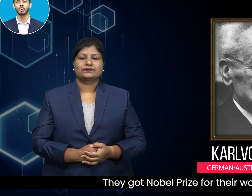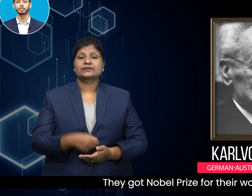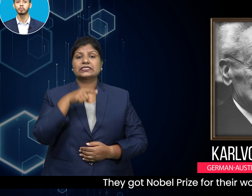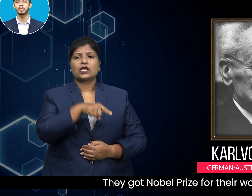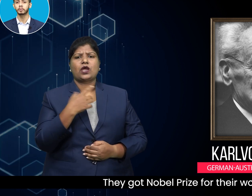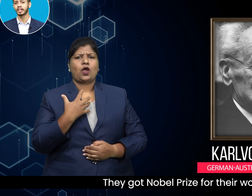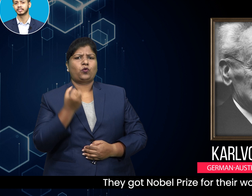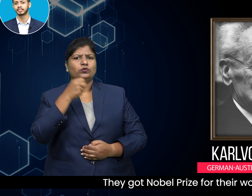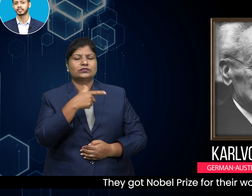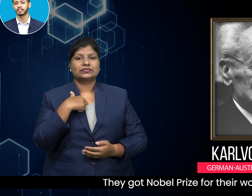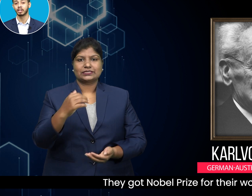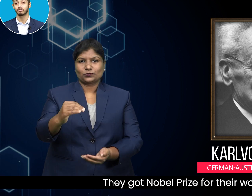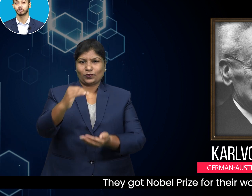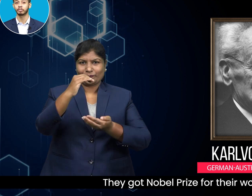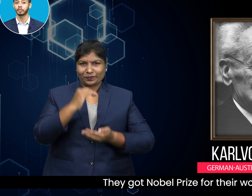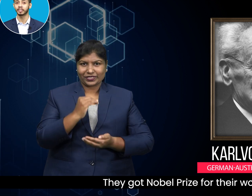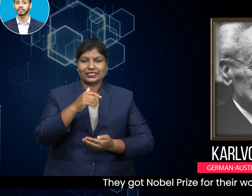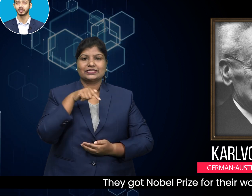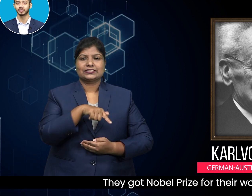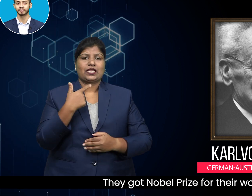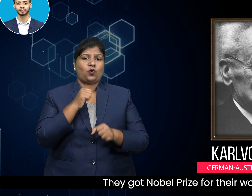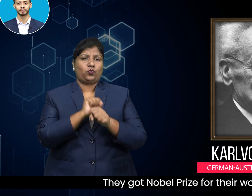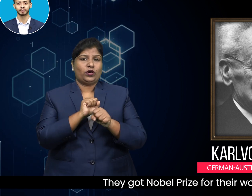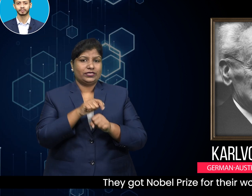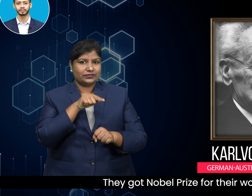They got Nobel Prize for their work